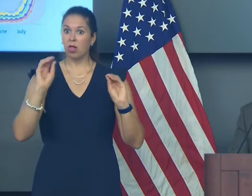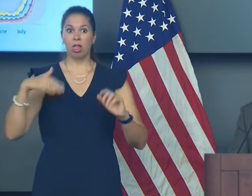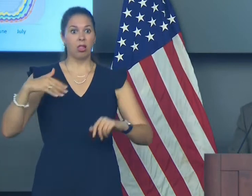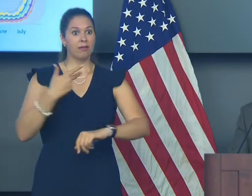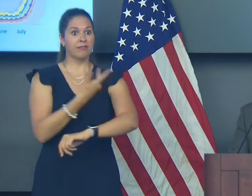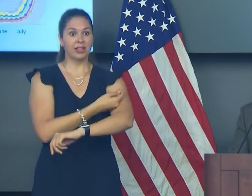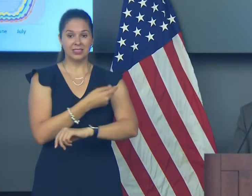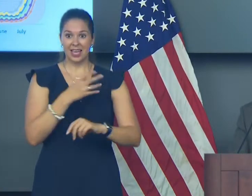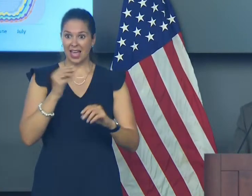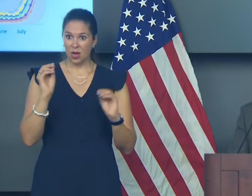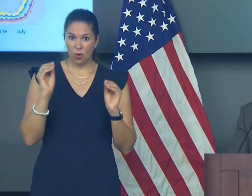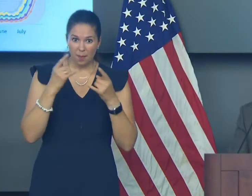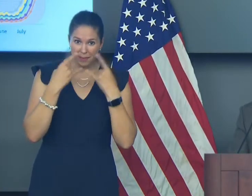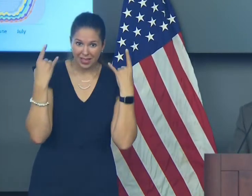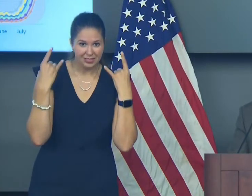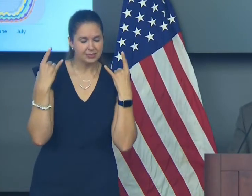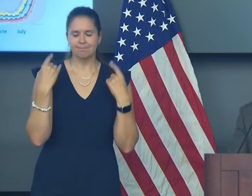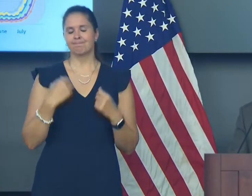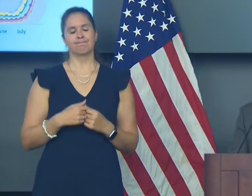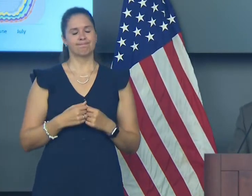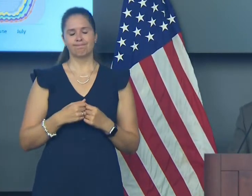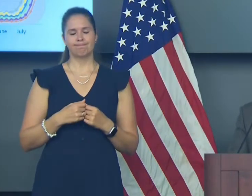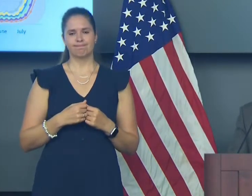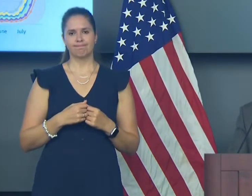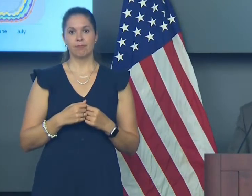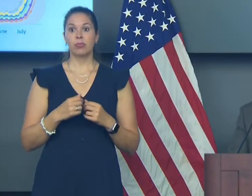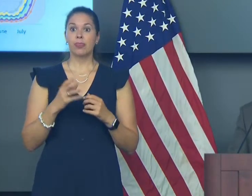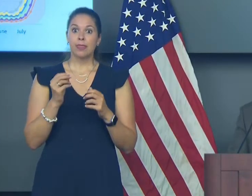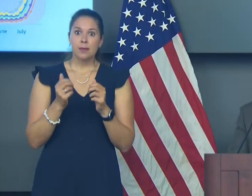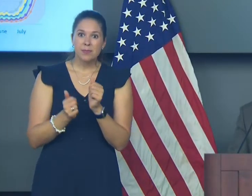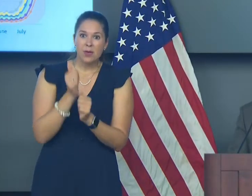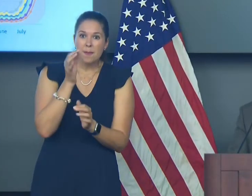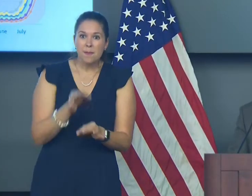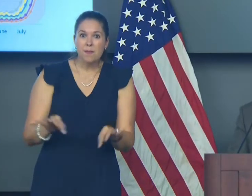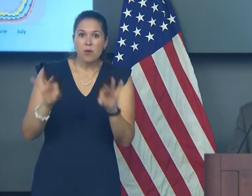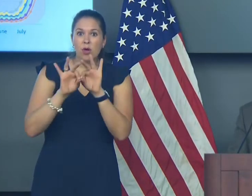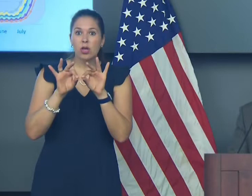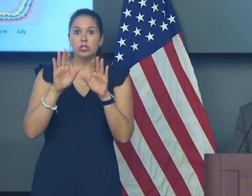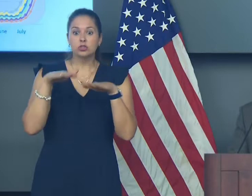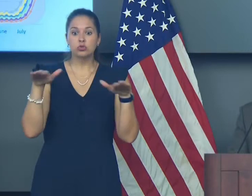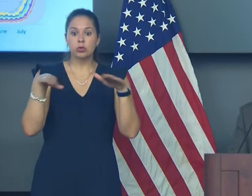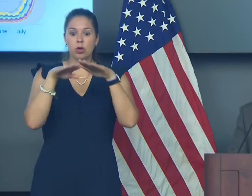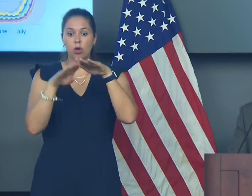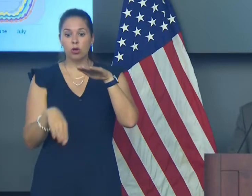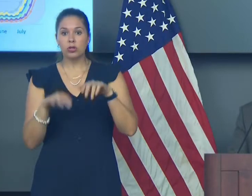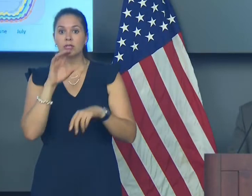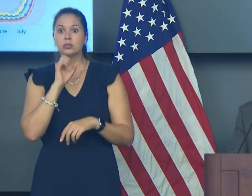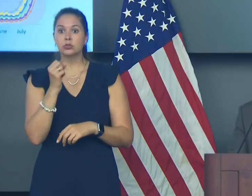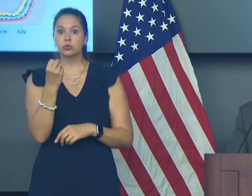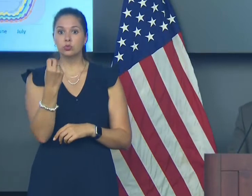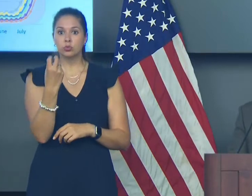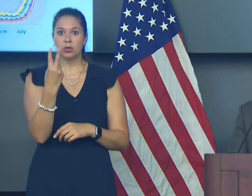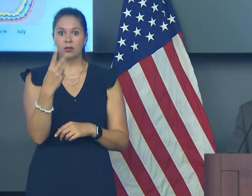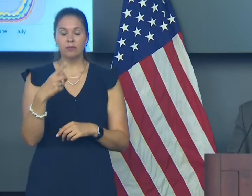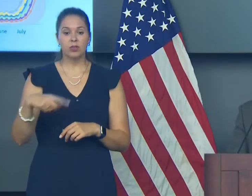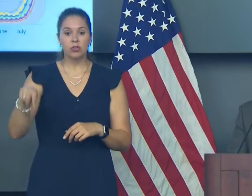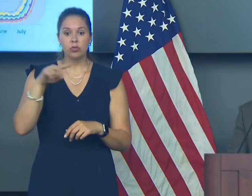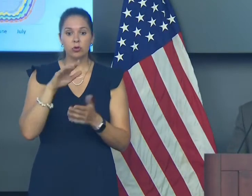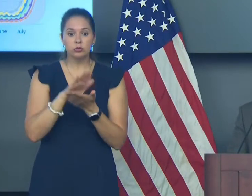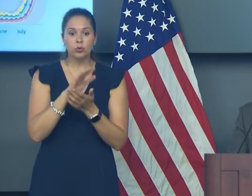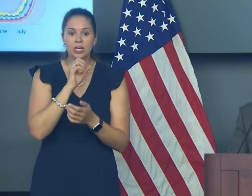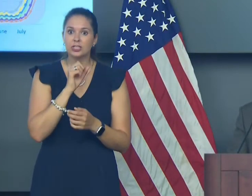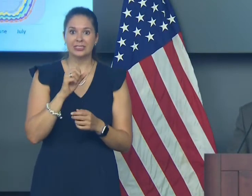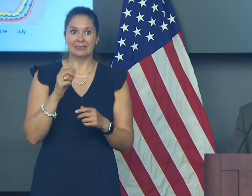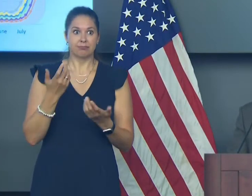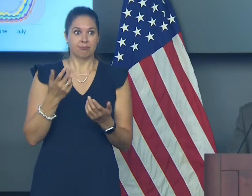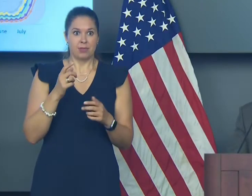on. And most importantly, our children under age 12, our school-age children, are not eligible